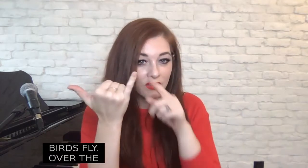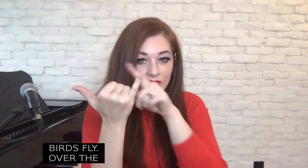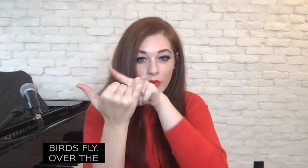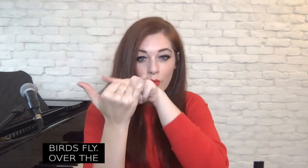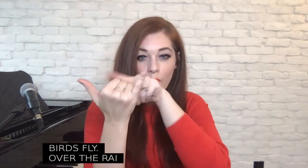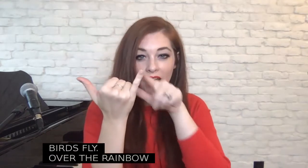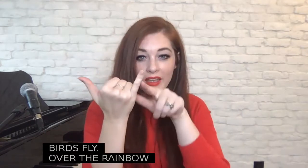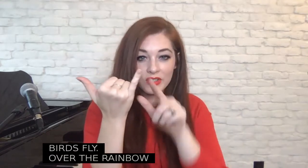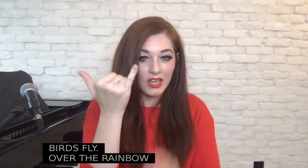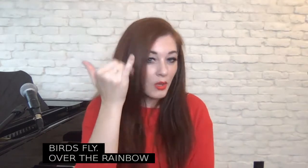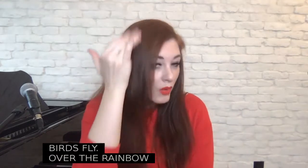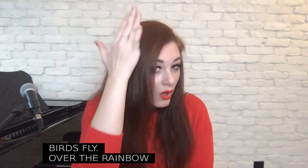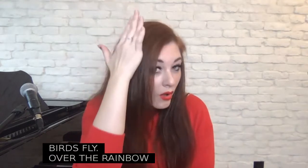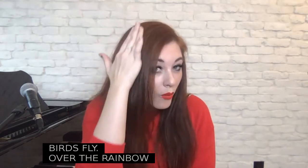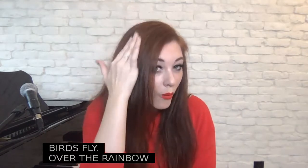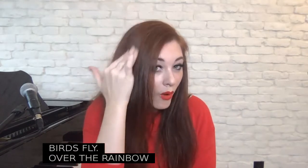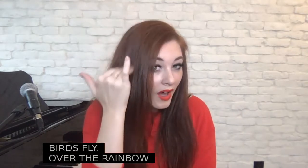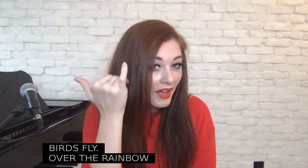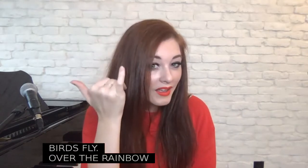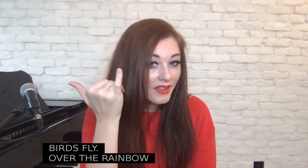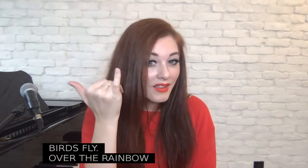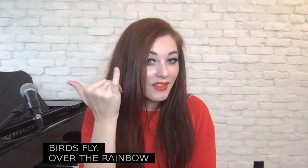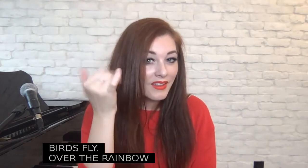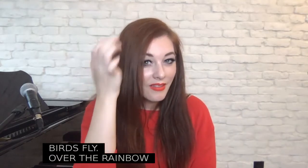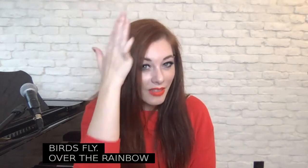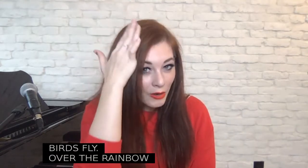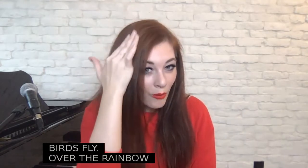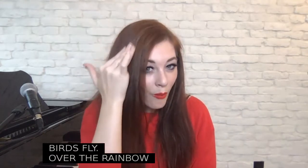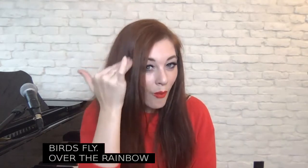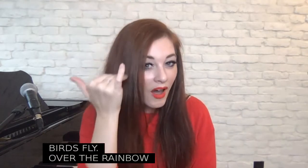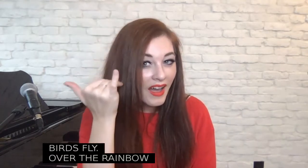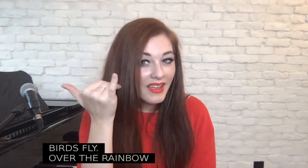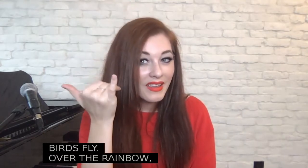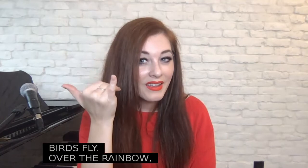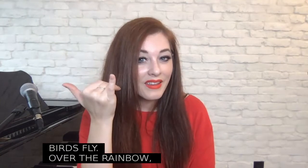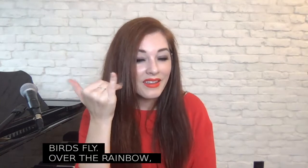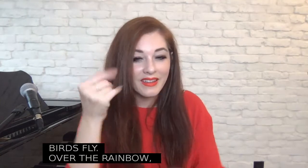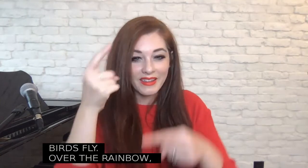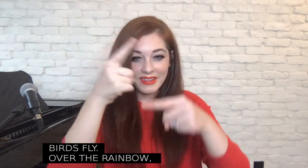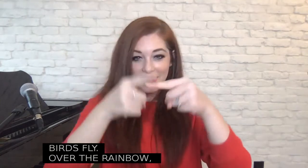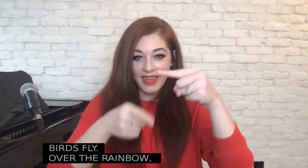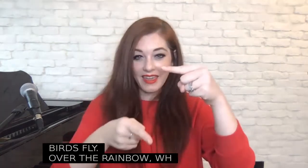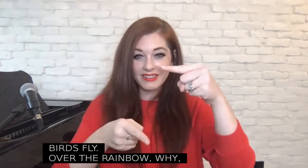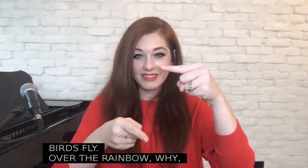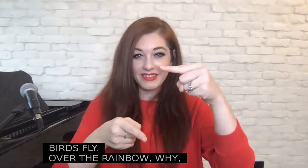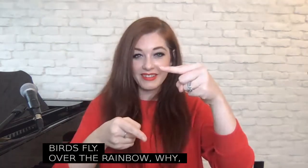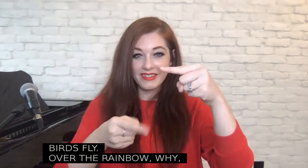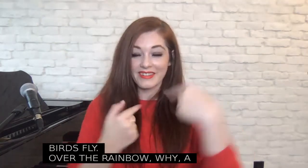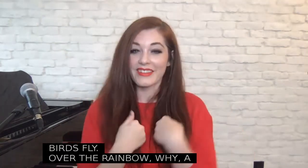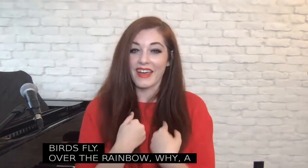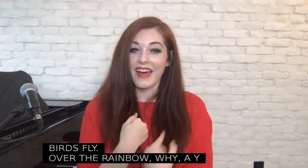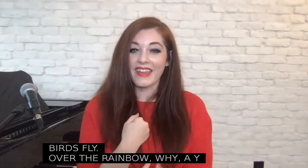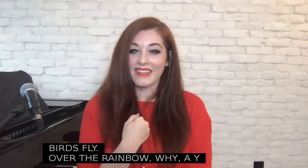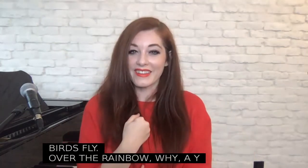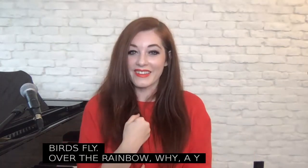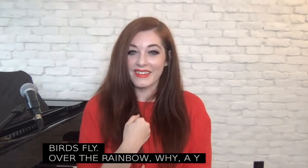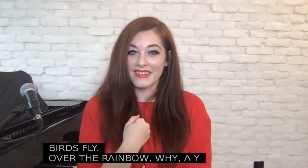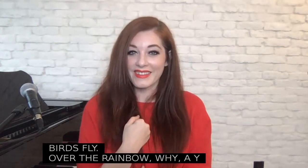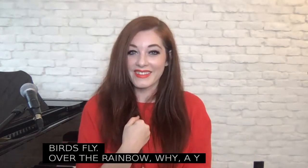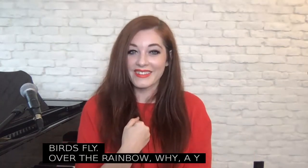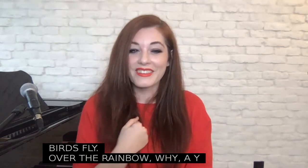Y into a Y shape. Y, then a Y. Can't